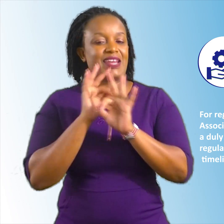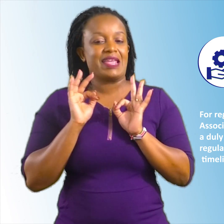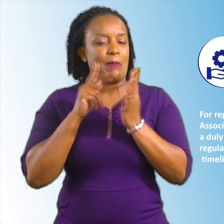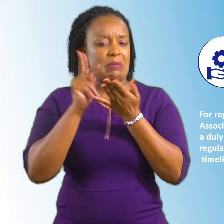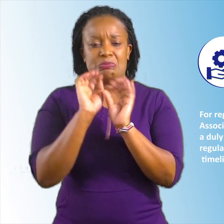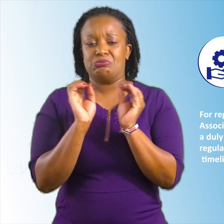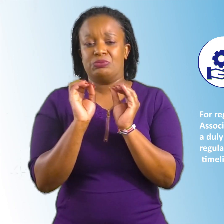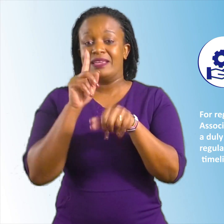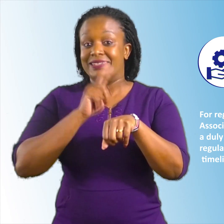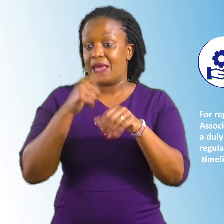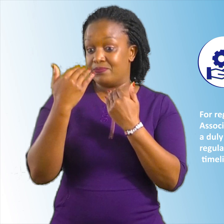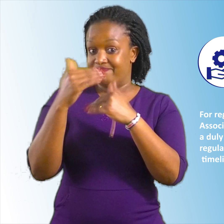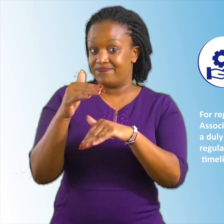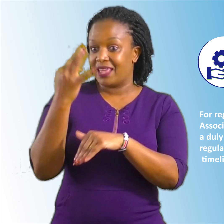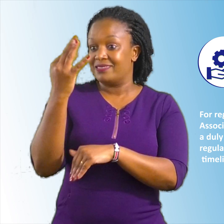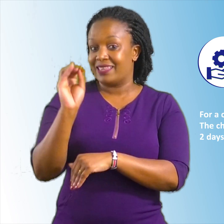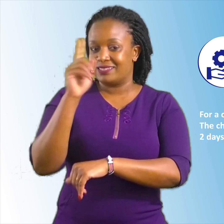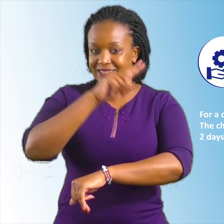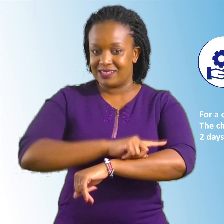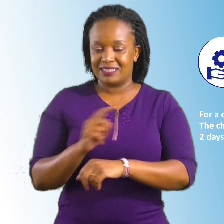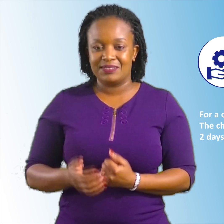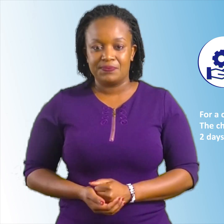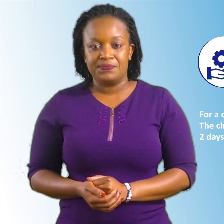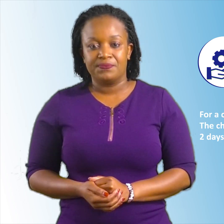free and the timeline is 30 days.